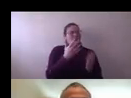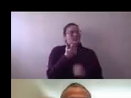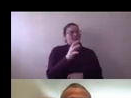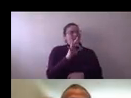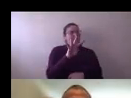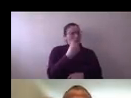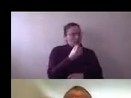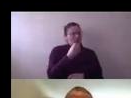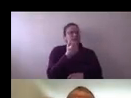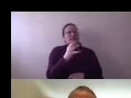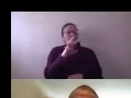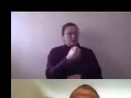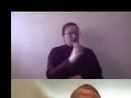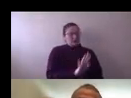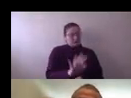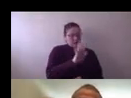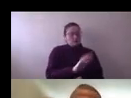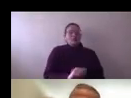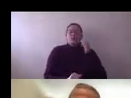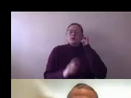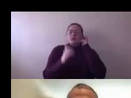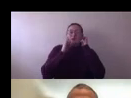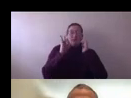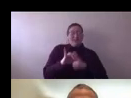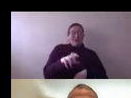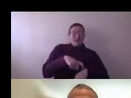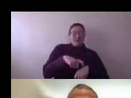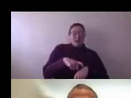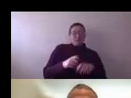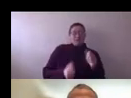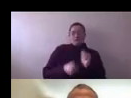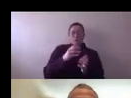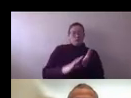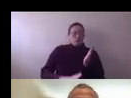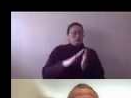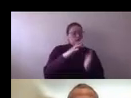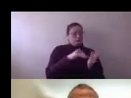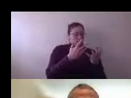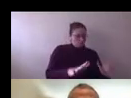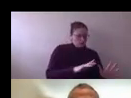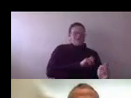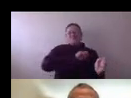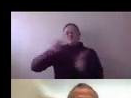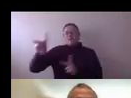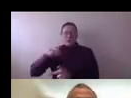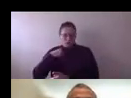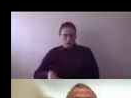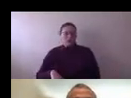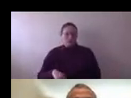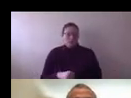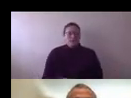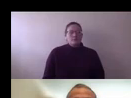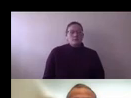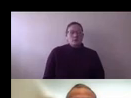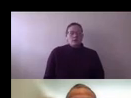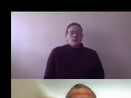or 50s. So for that period, most students, after they finished their studies, they go back to China. So